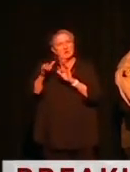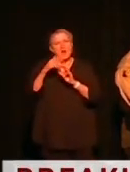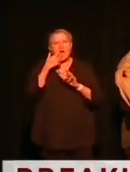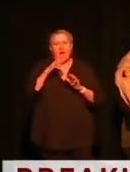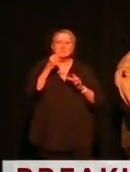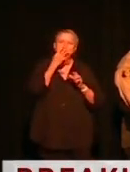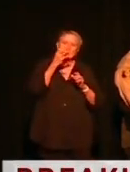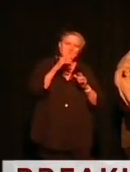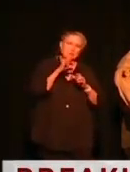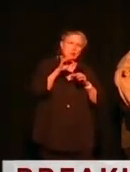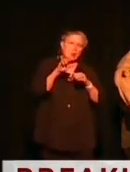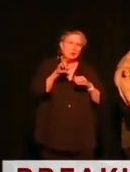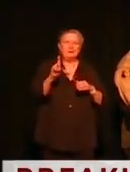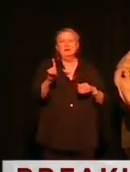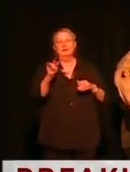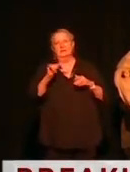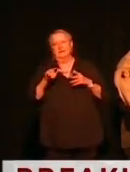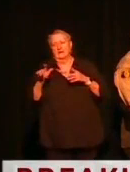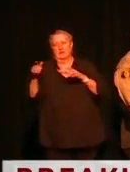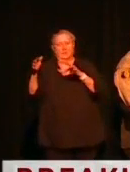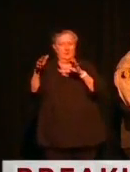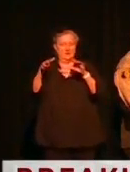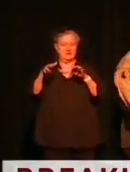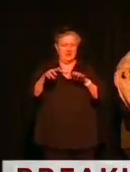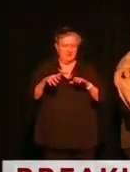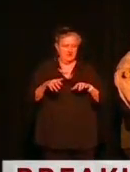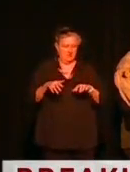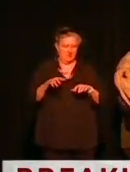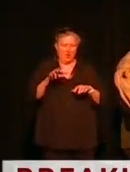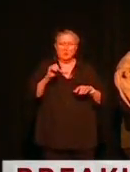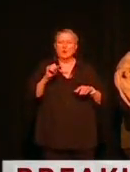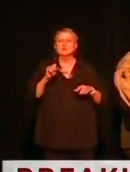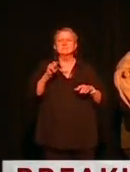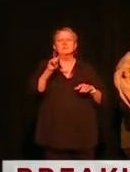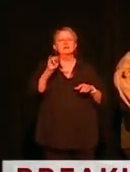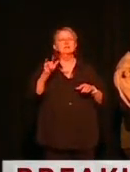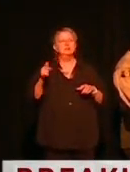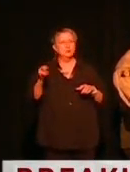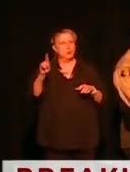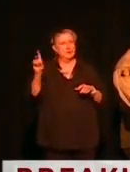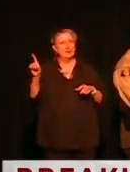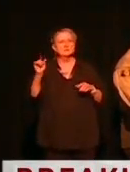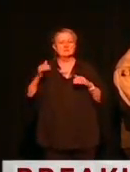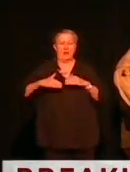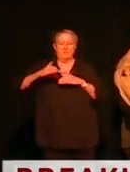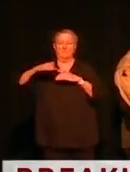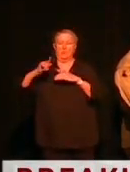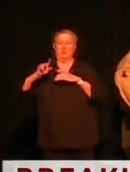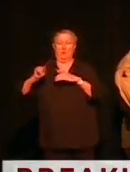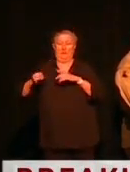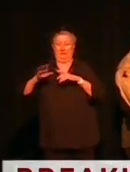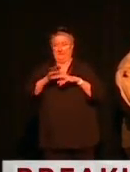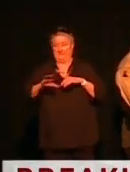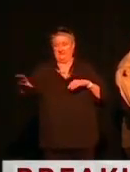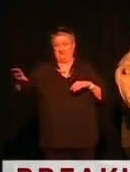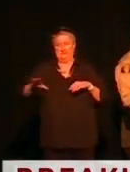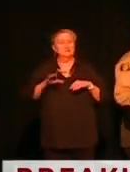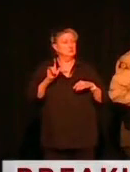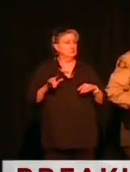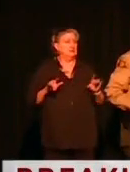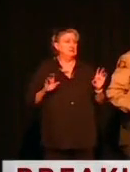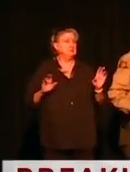Hot Springs Road area here, and all the way down into Coast Village Road area, just above 101, if you're in that area, you should